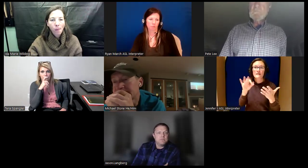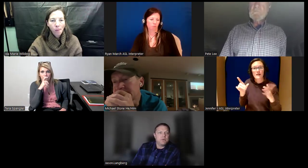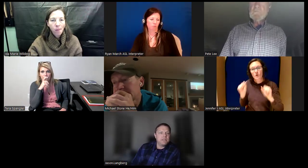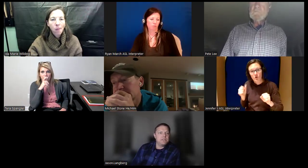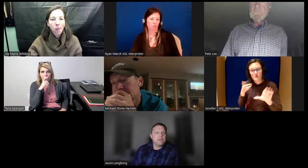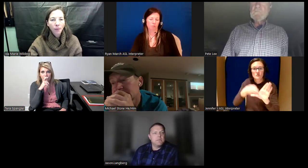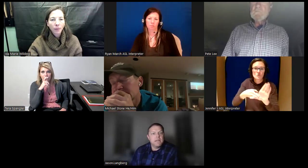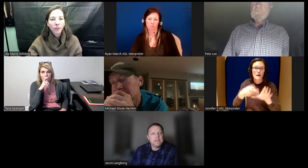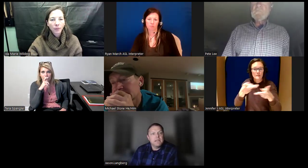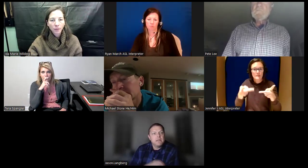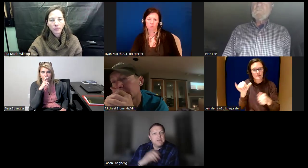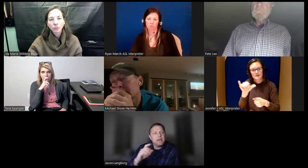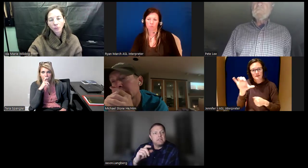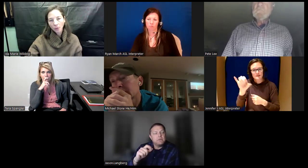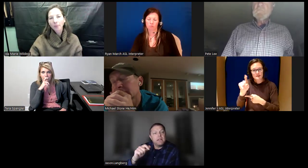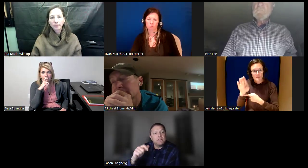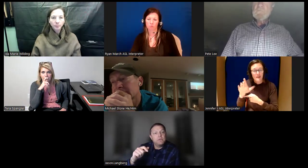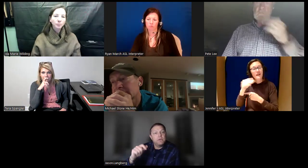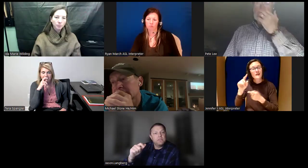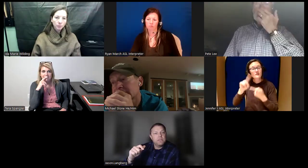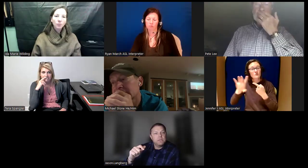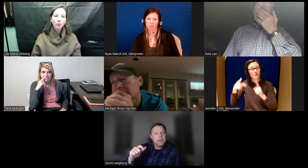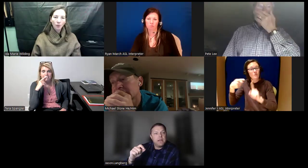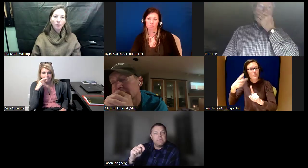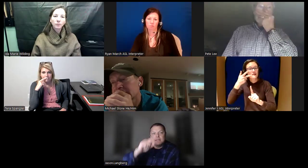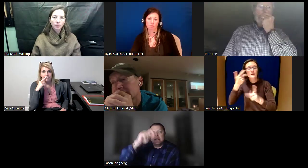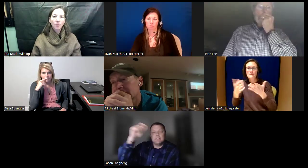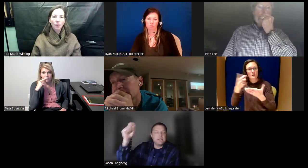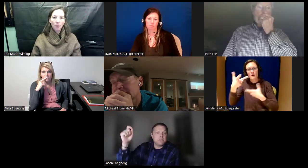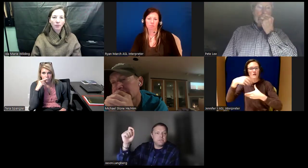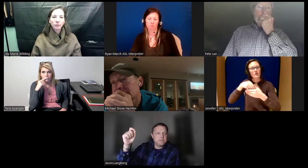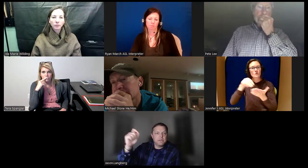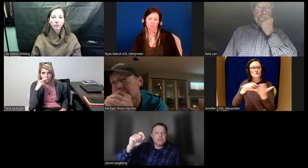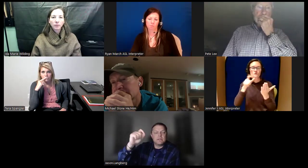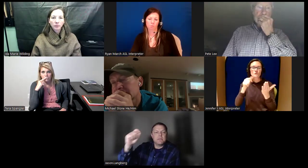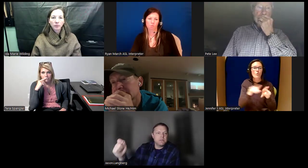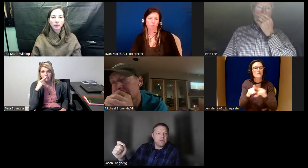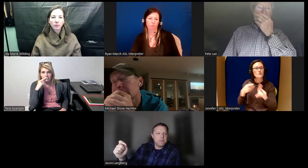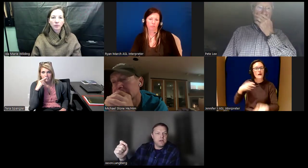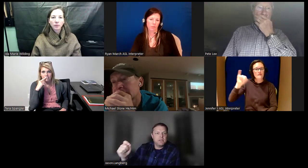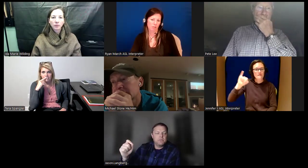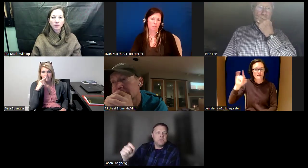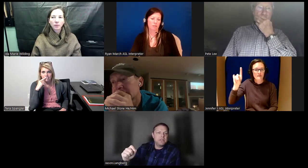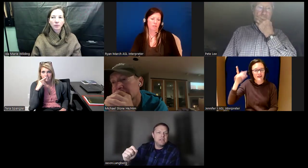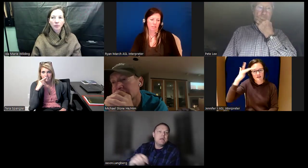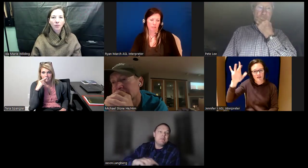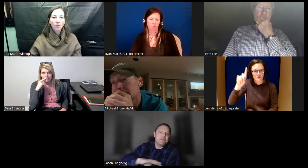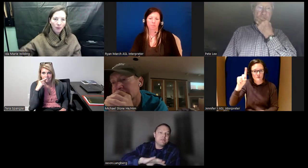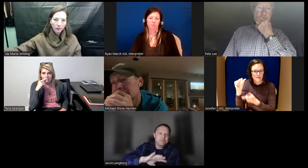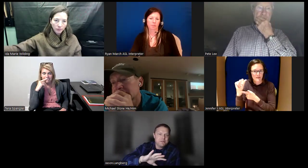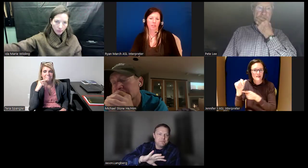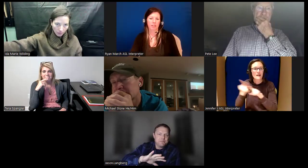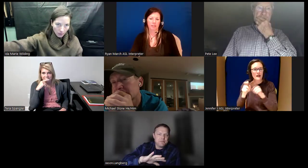Tara's point that she was trying to make, may also not include those students who have an intellectual disability or something as their primary eligibility.